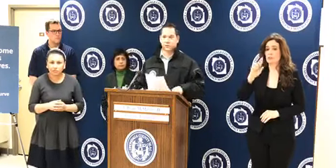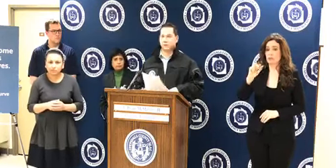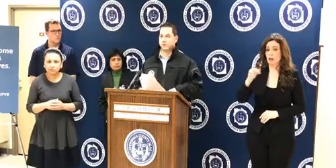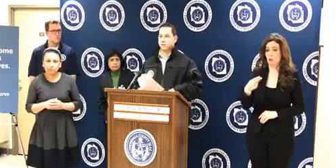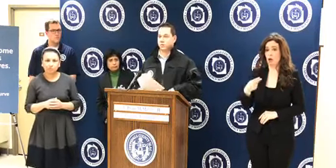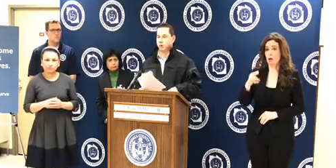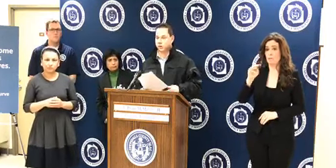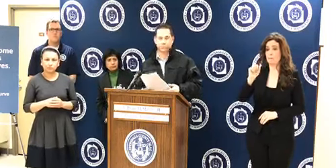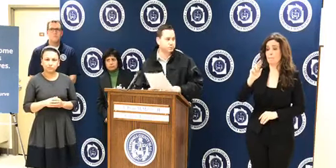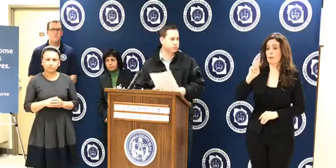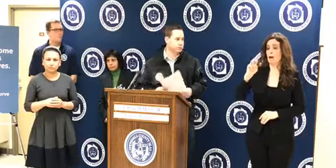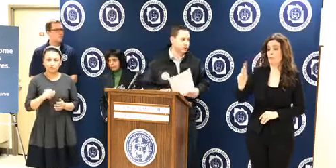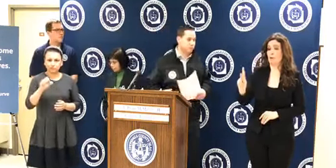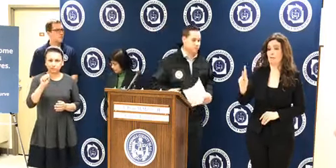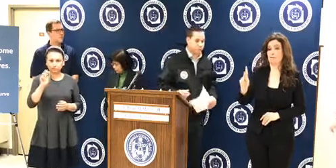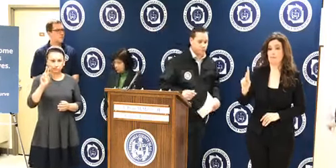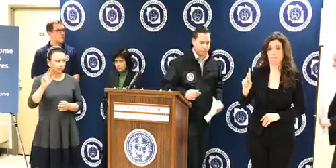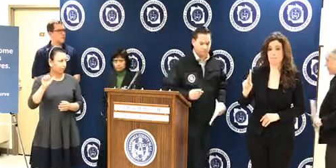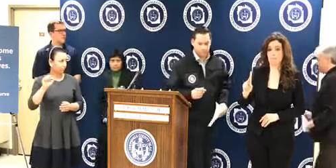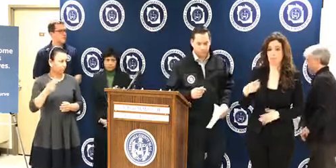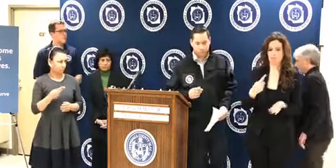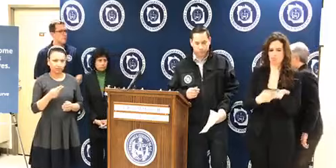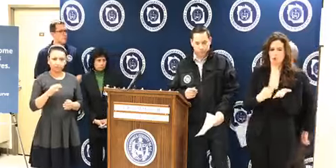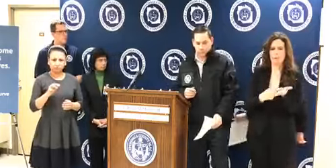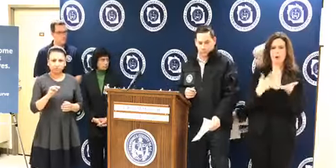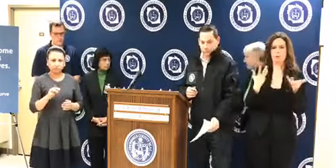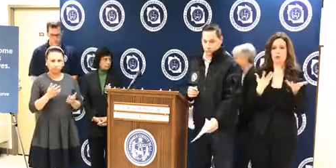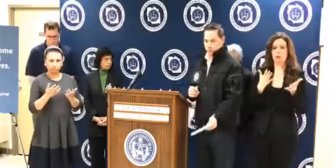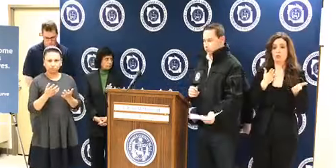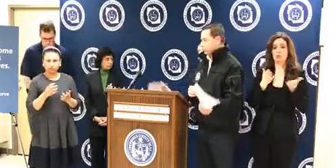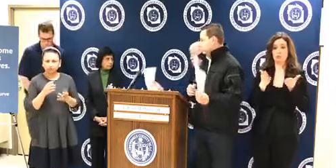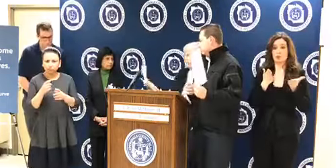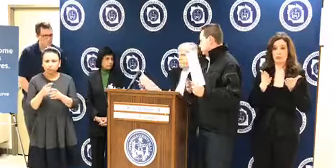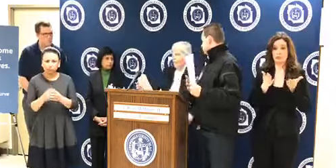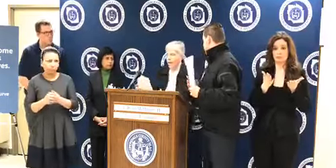continuity of services in this building. Sarah? Yes.